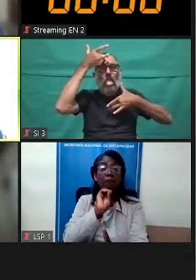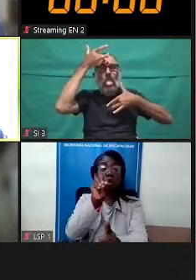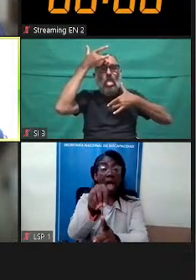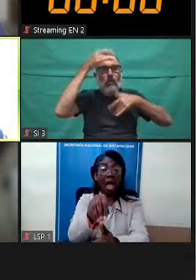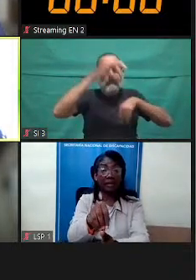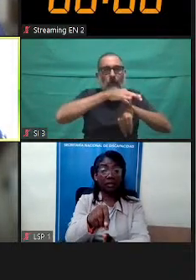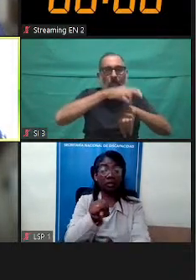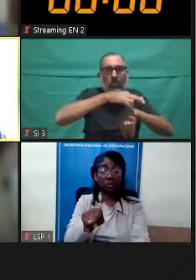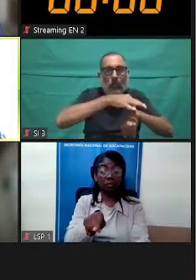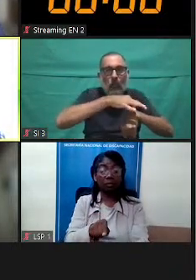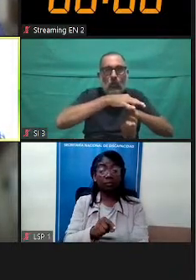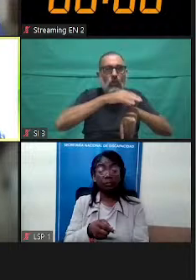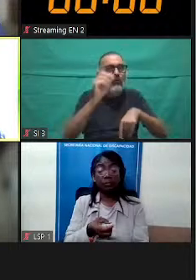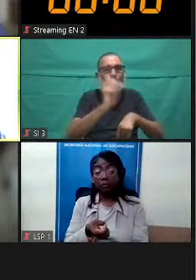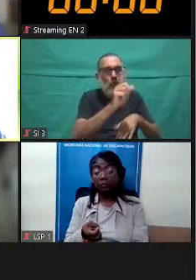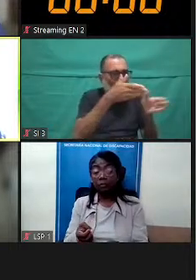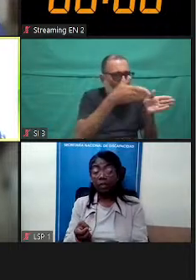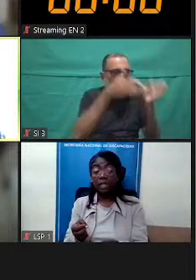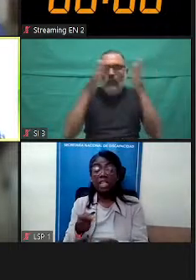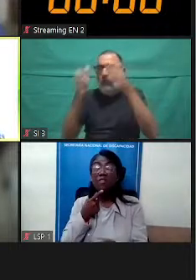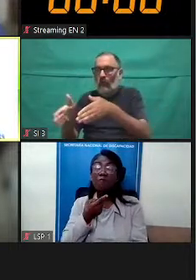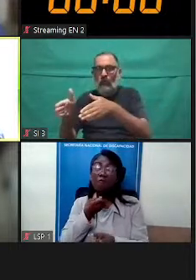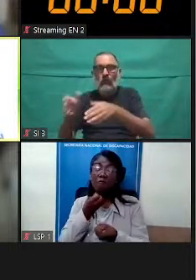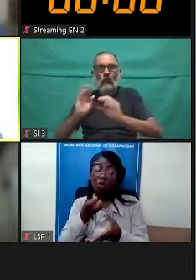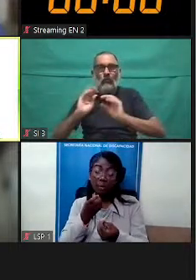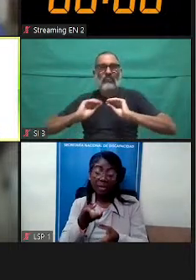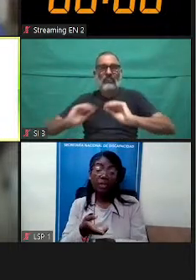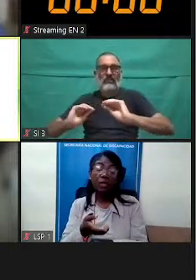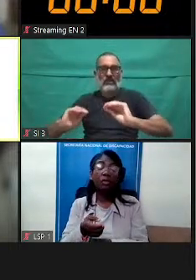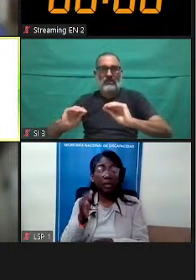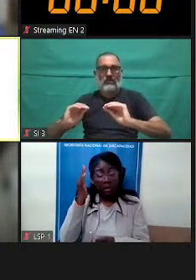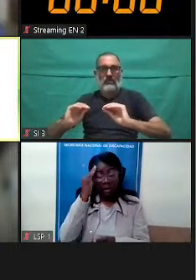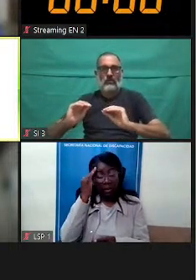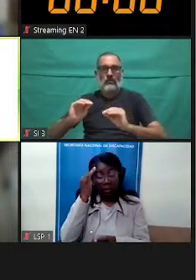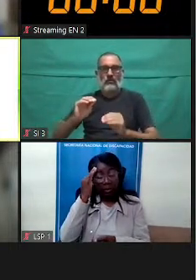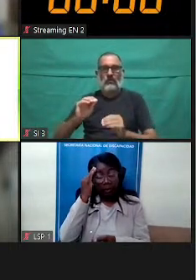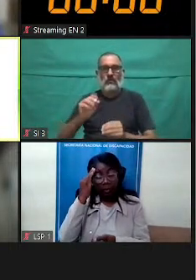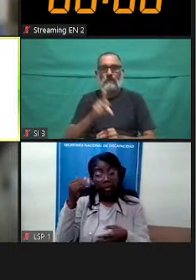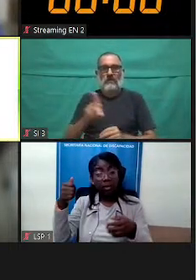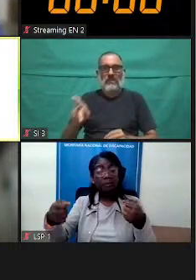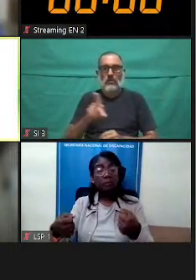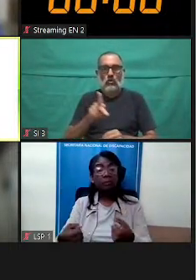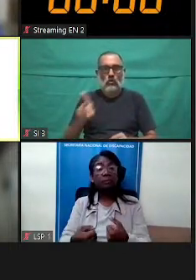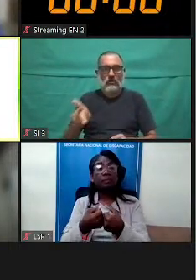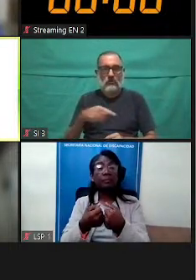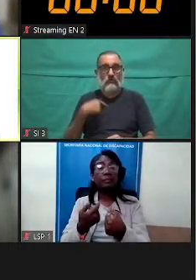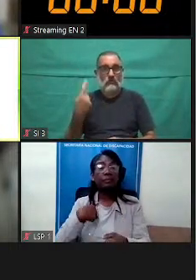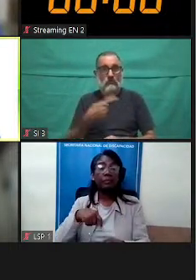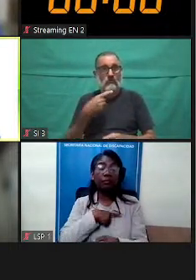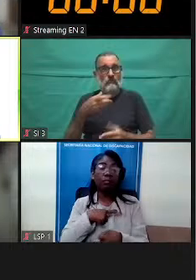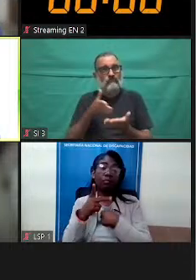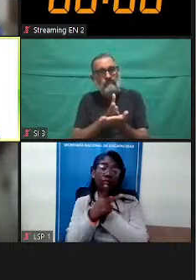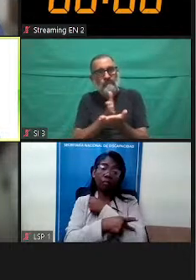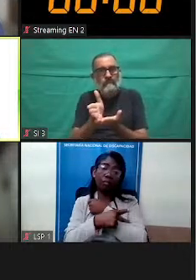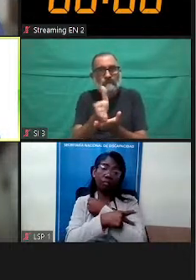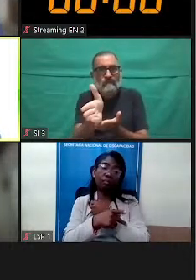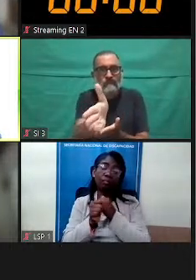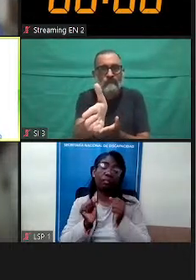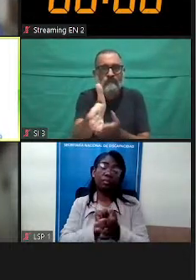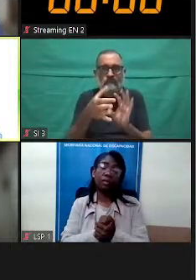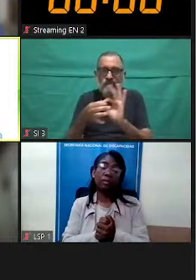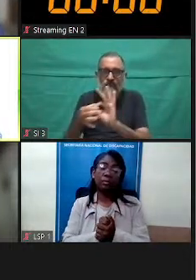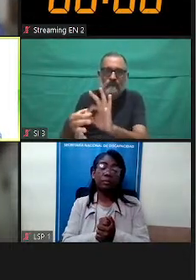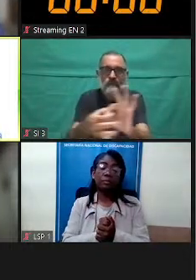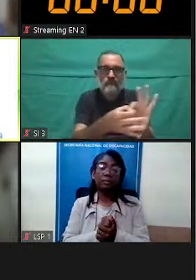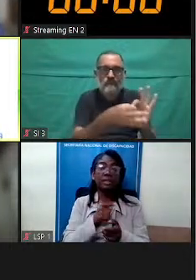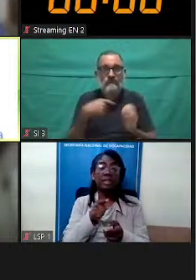have two words and we need to insist on the data and we know this is one of the great challenges of our region and i would